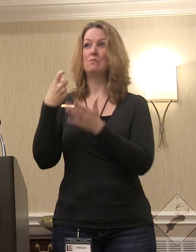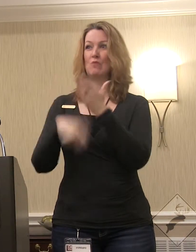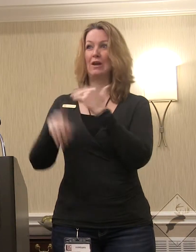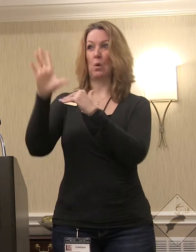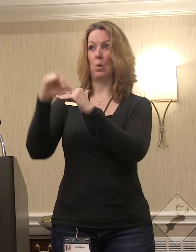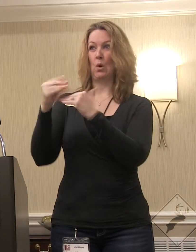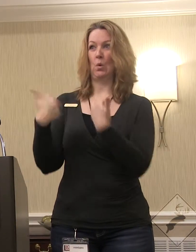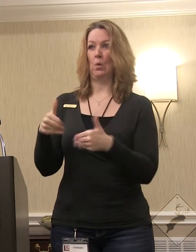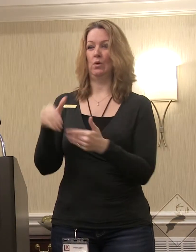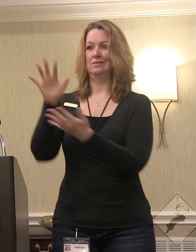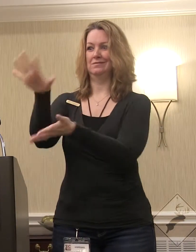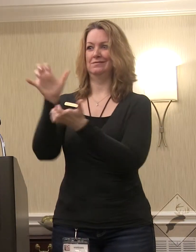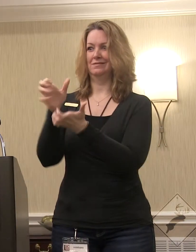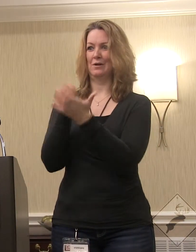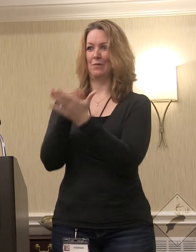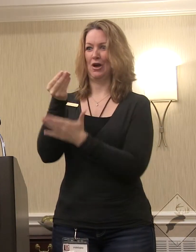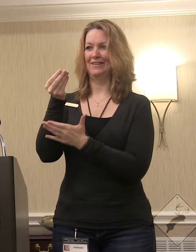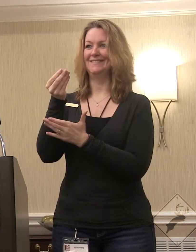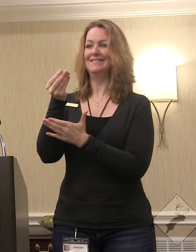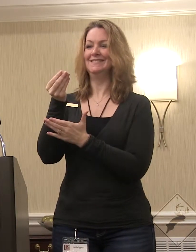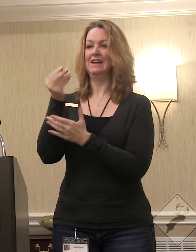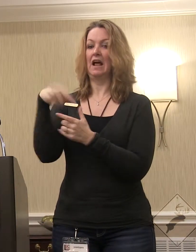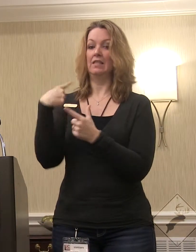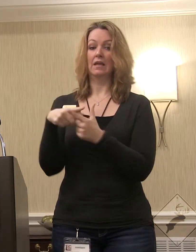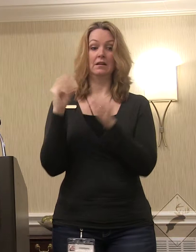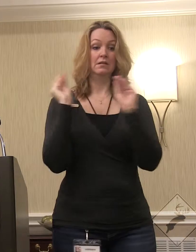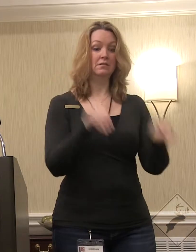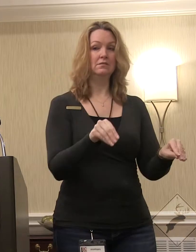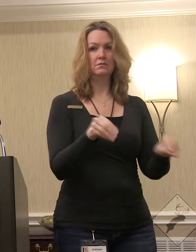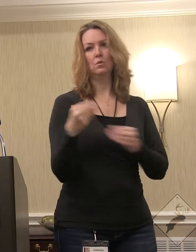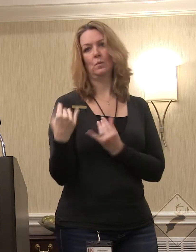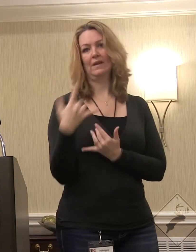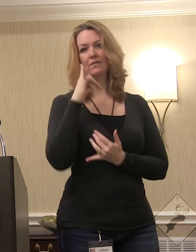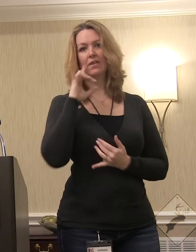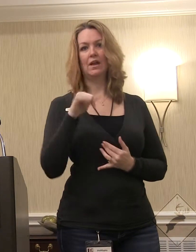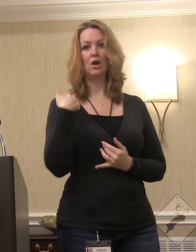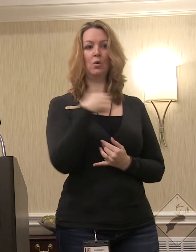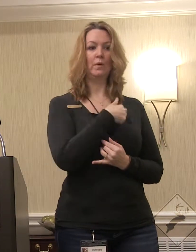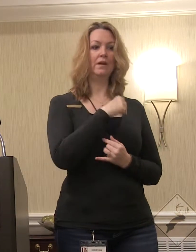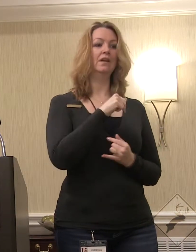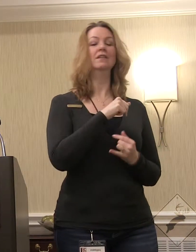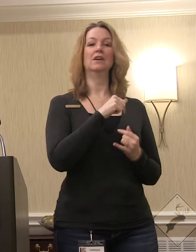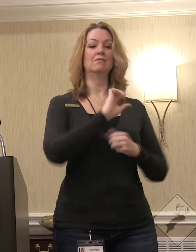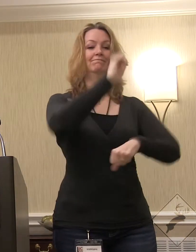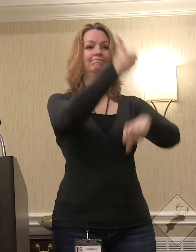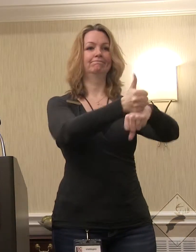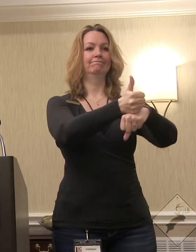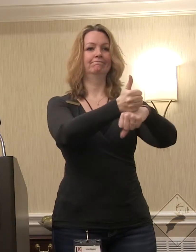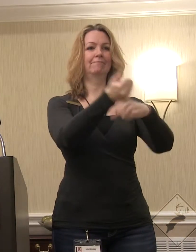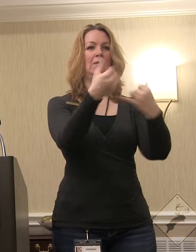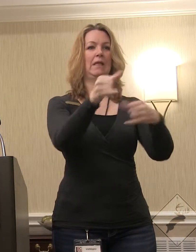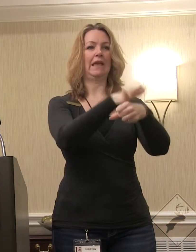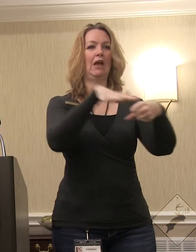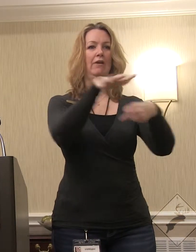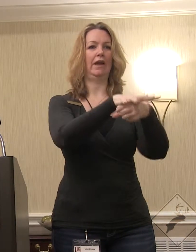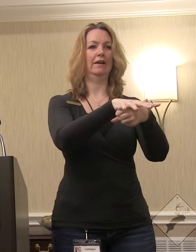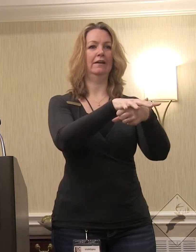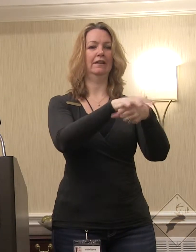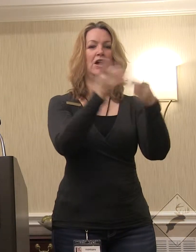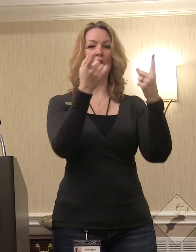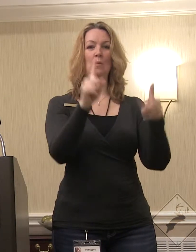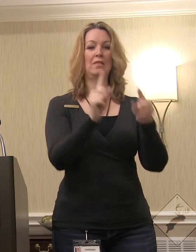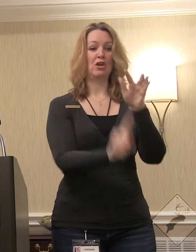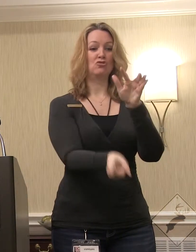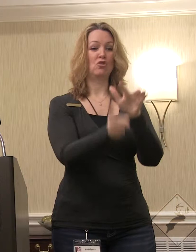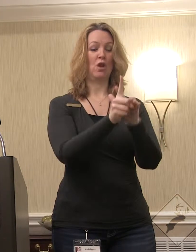We bought it. It was going to be a while before we put it in, so we put it out in the play space. When that condenser unit